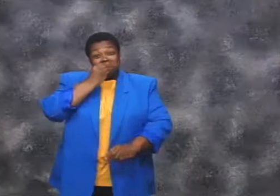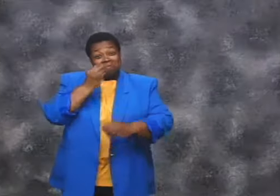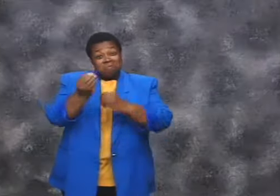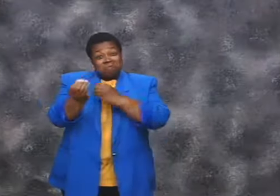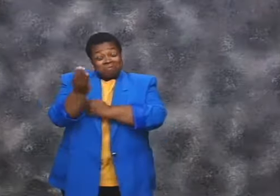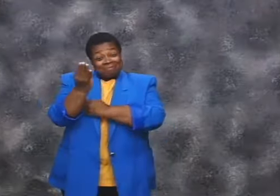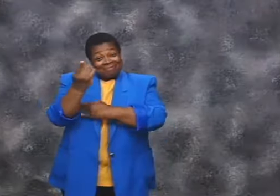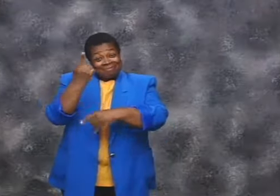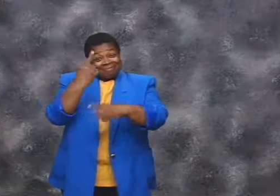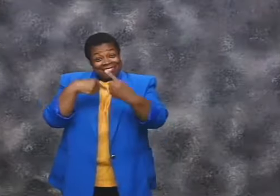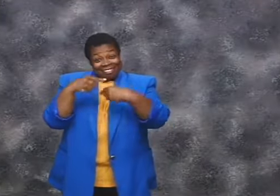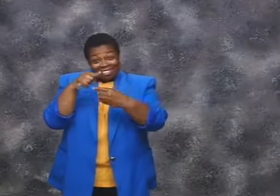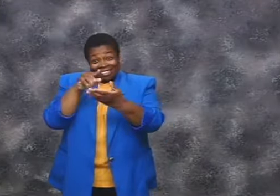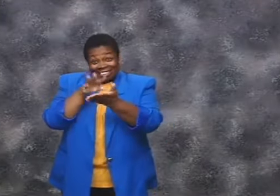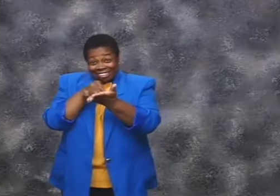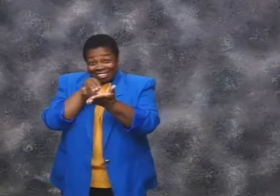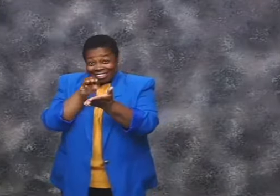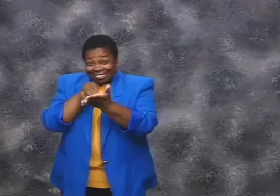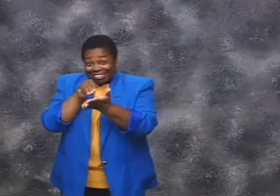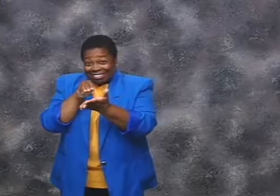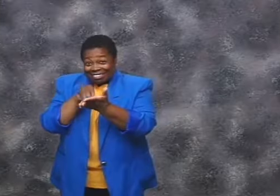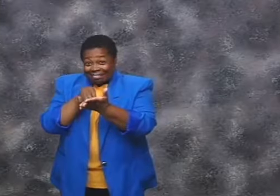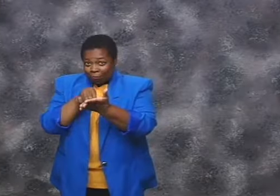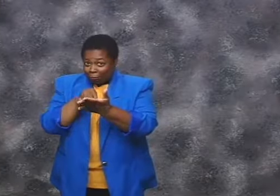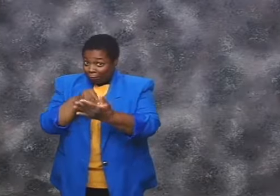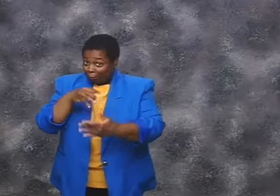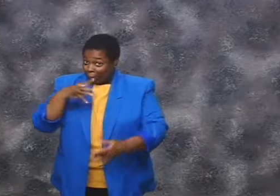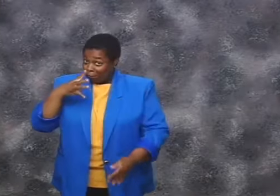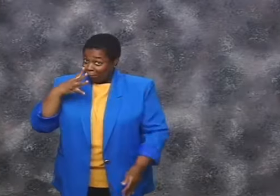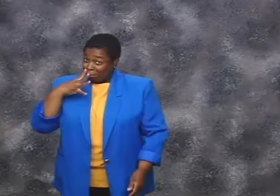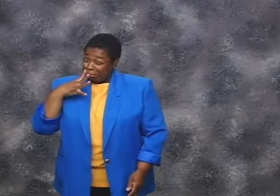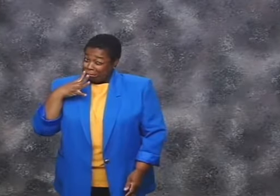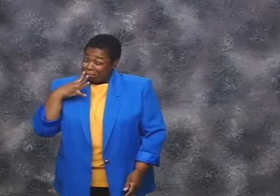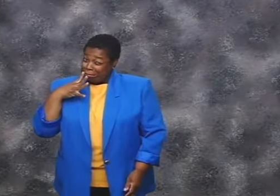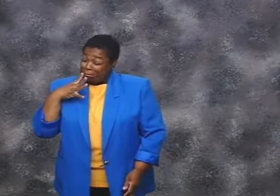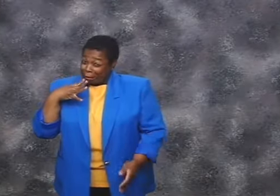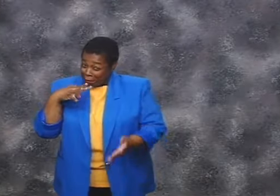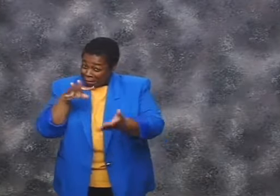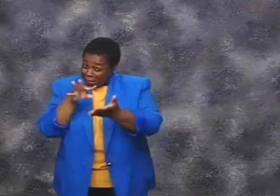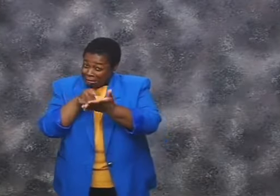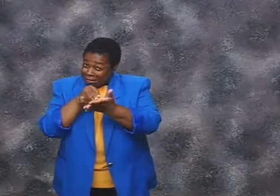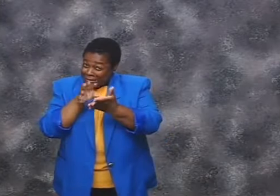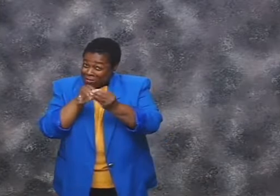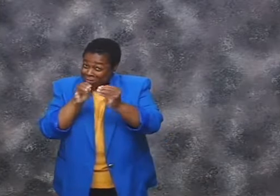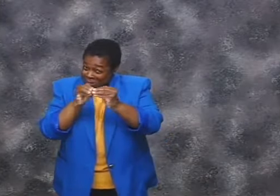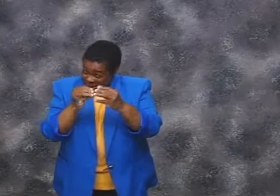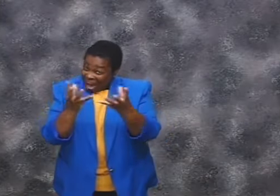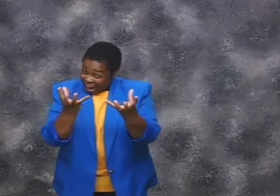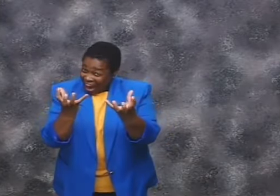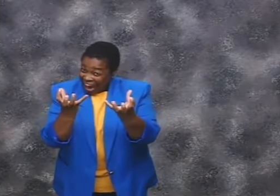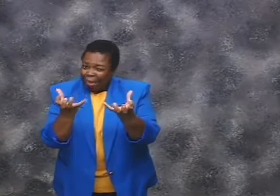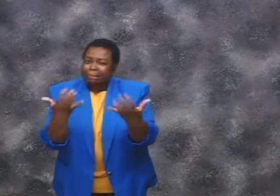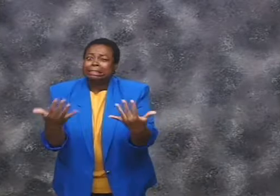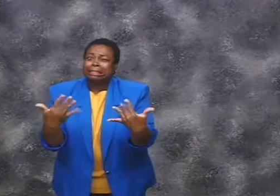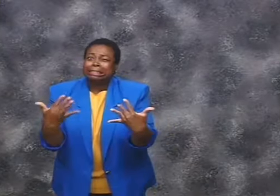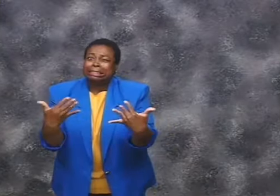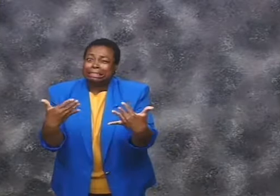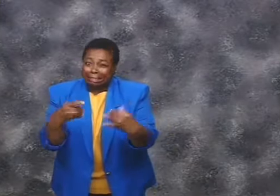Well, have we whetted your appetite by helping you learn these breakfast signs? Do you want to learn more?